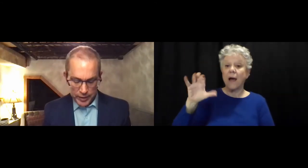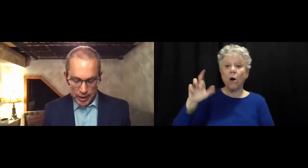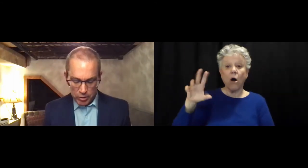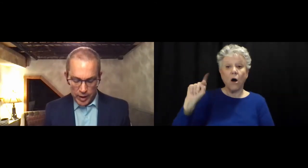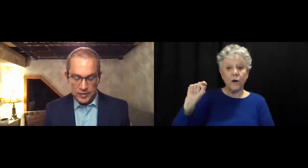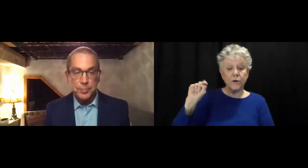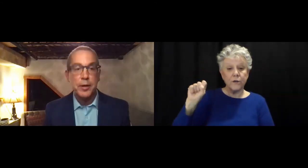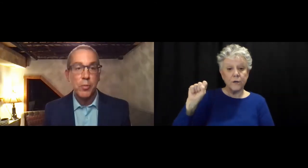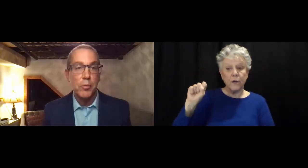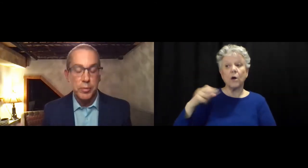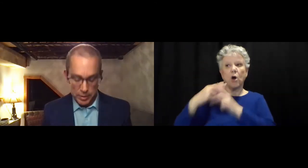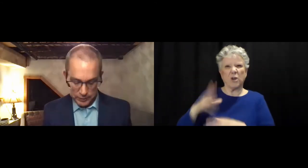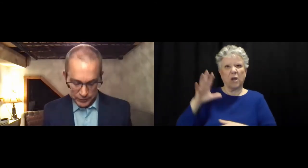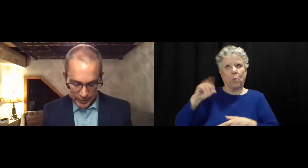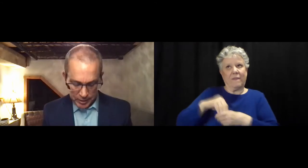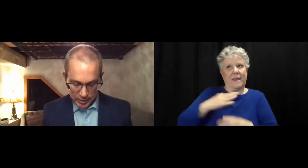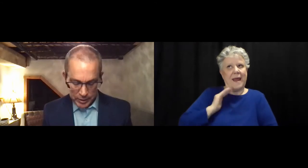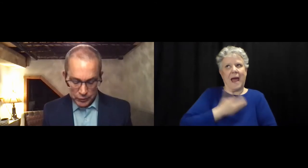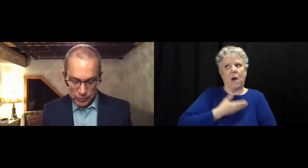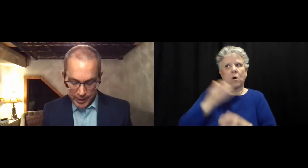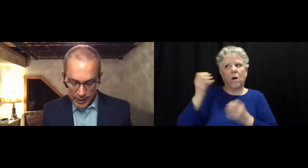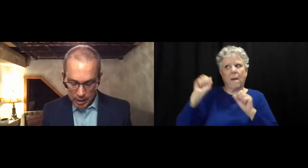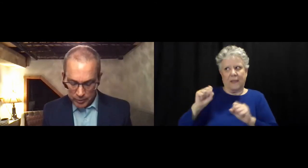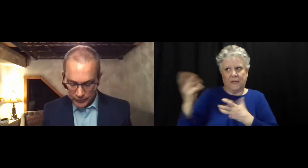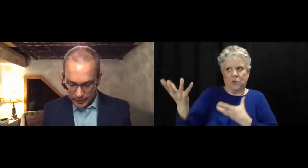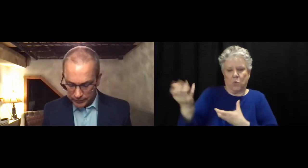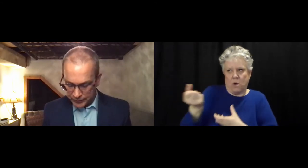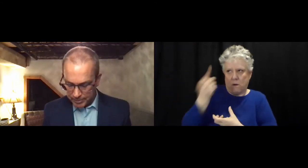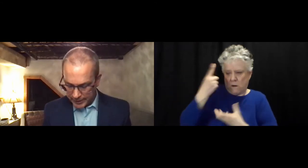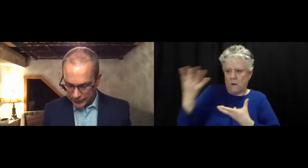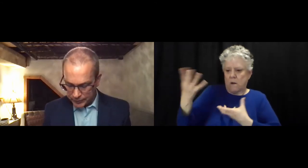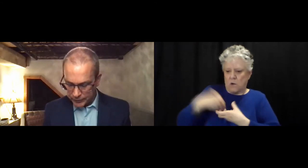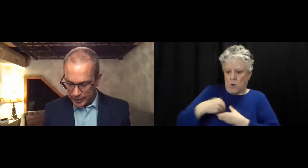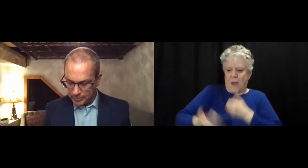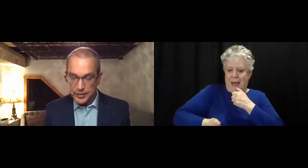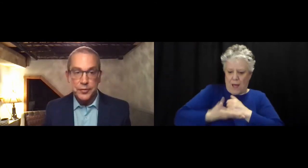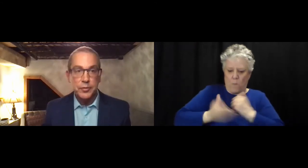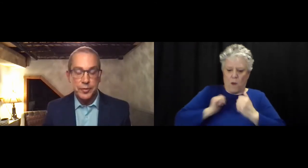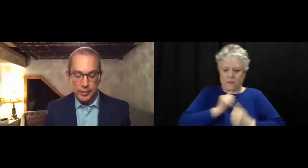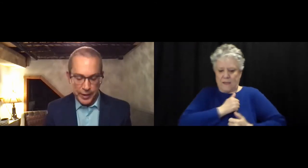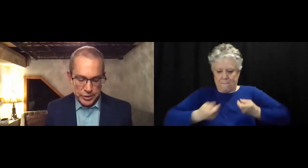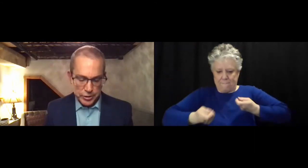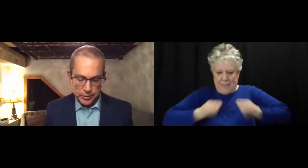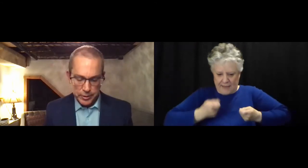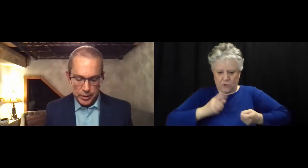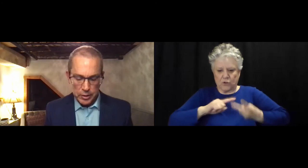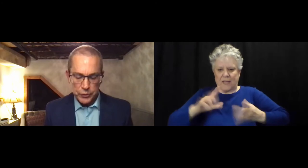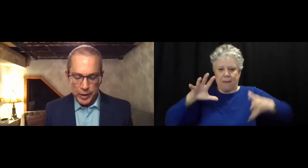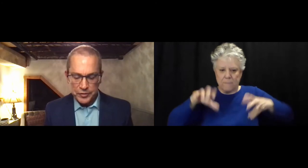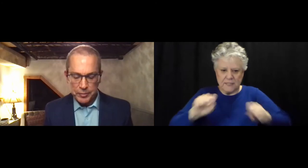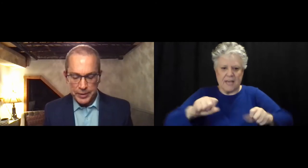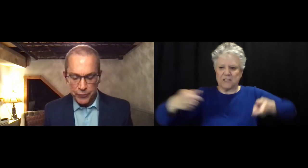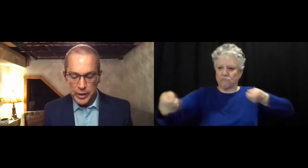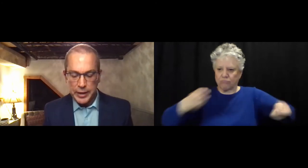it within our grasp, quote, this is Descartes, to make ourselves the masters and possessors of nature,